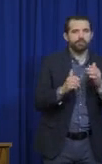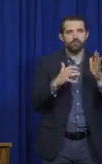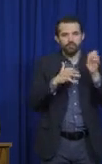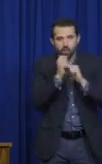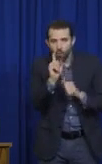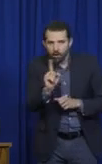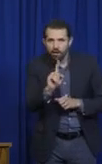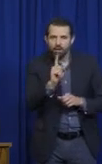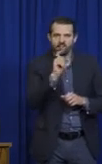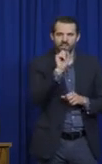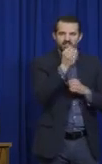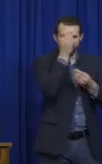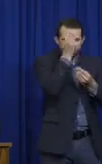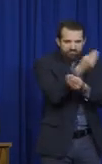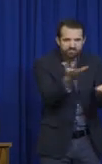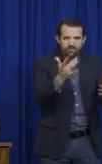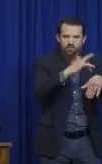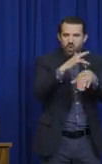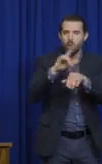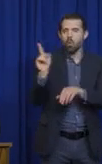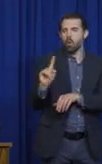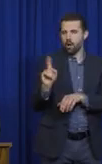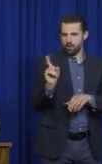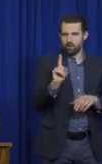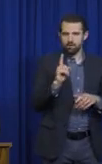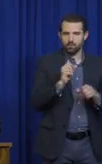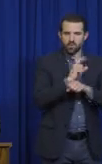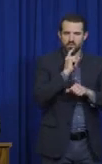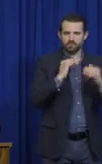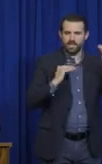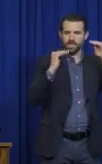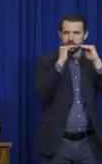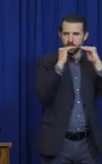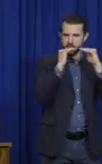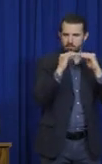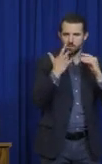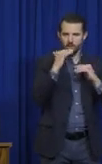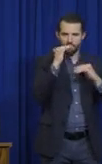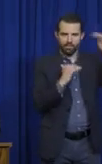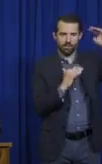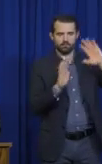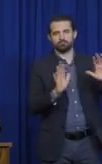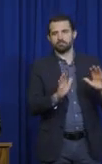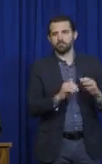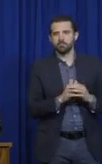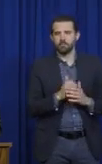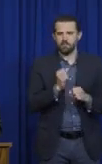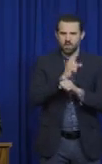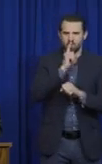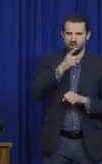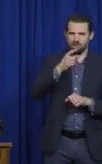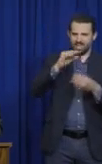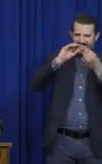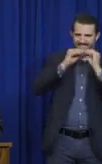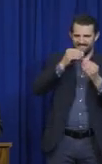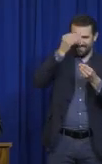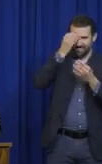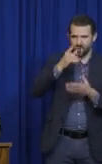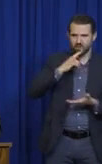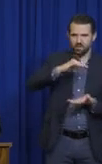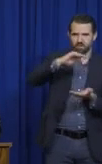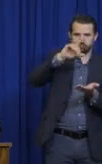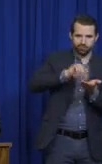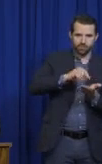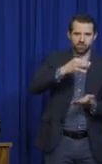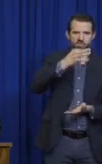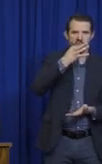Those disparities are concerning. They were alarming to us. We wanted to make sure we published the data as quickly as we could, and we're trying